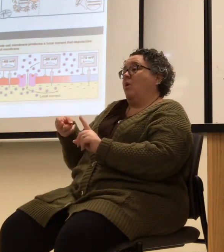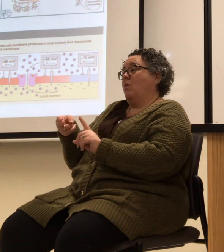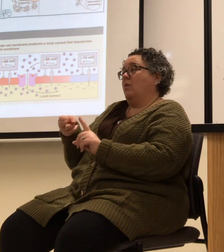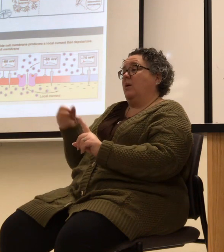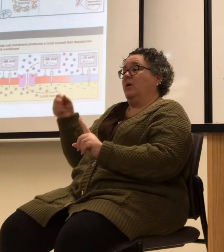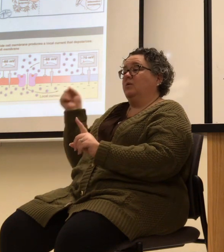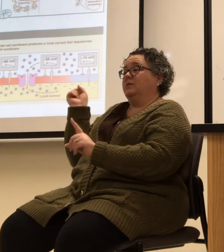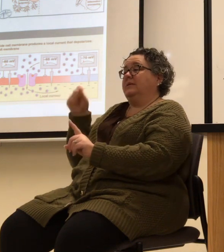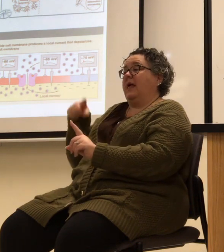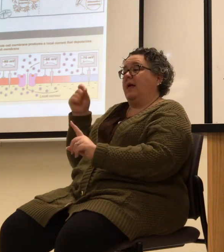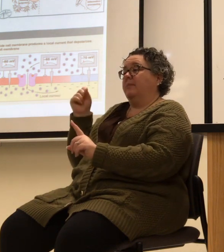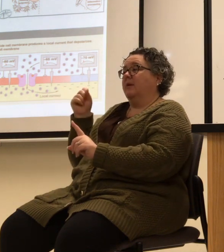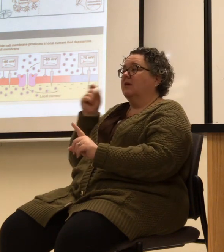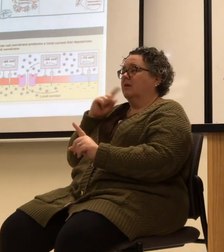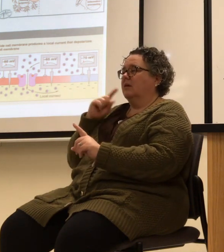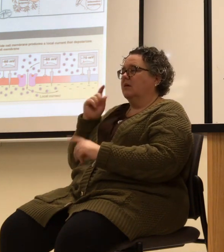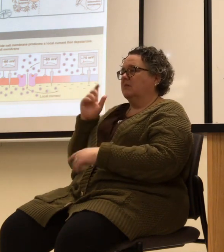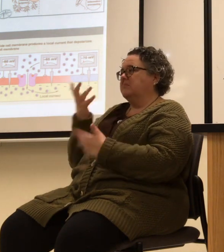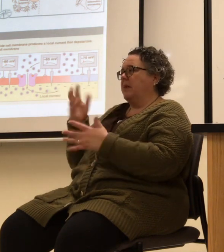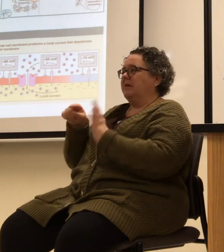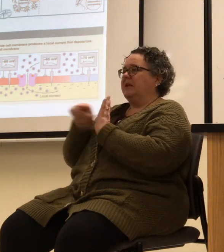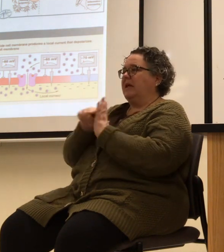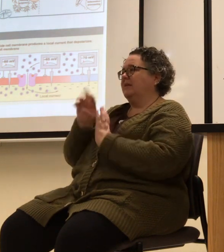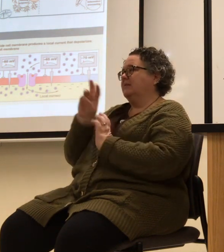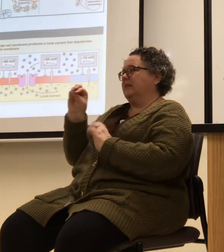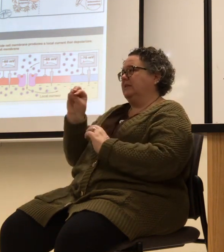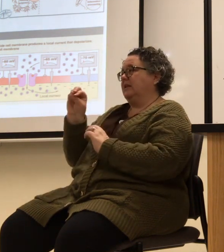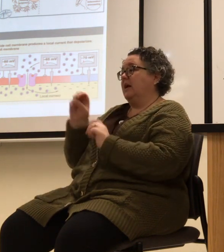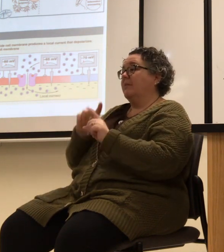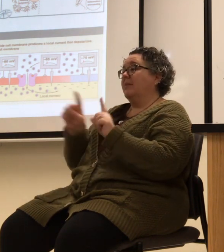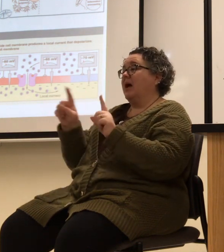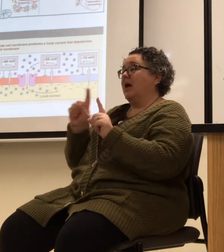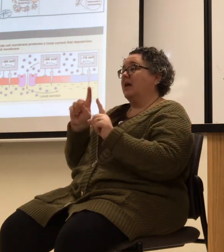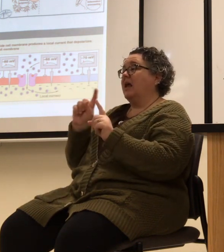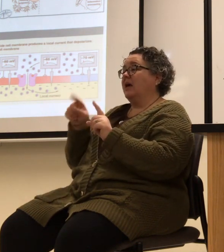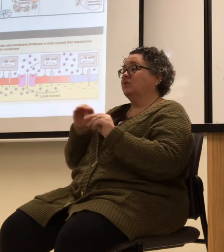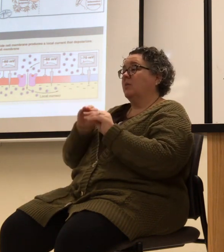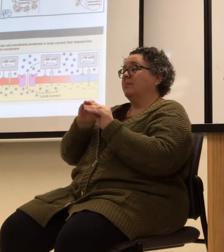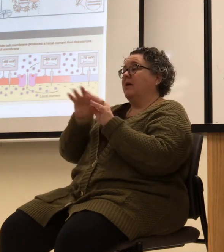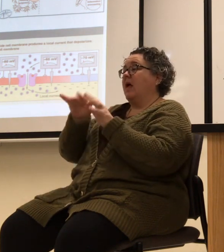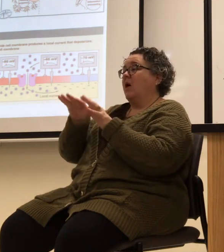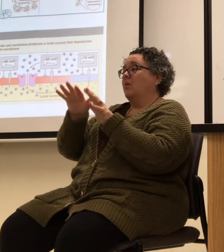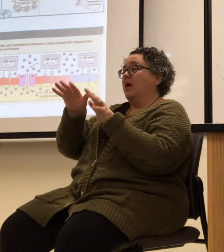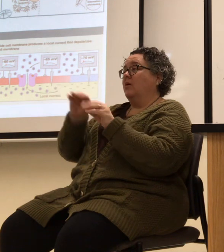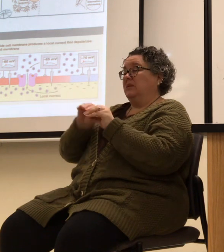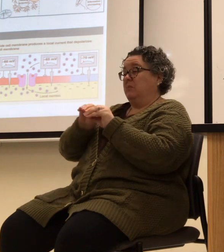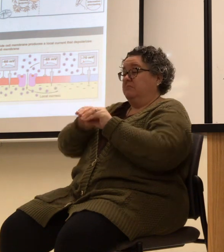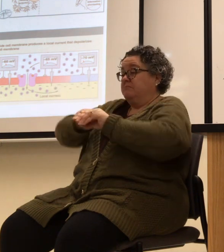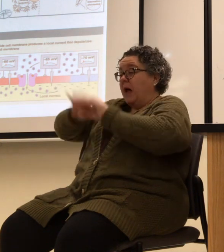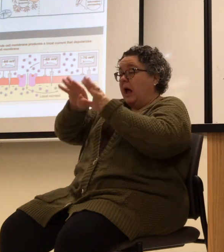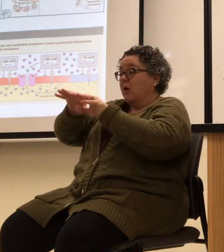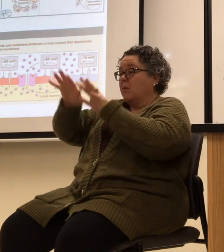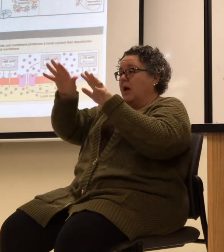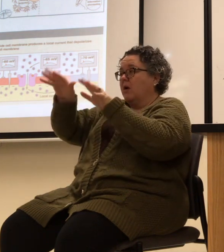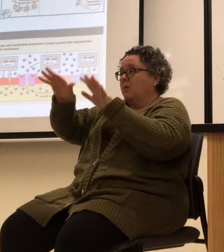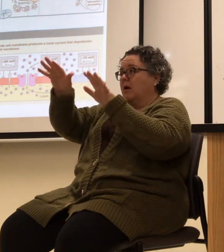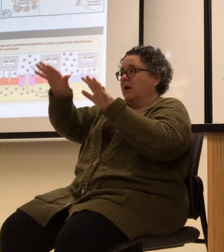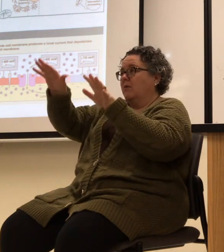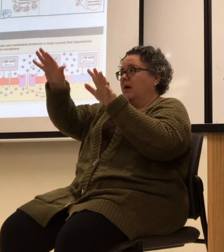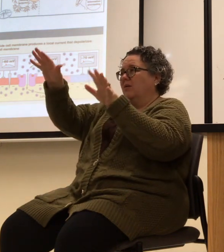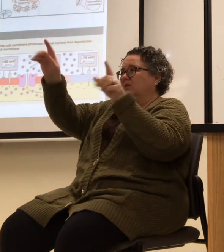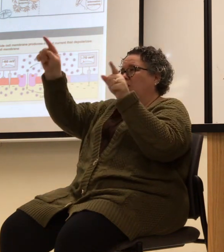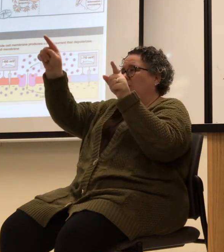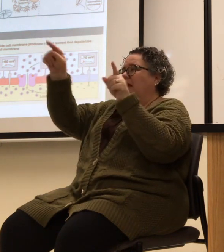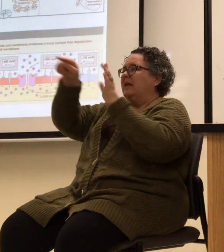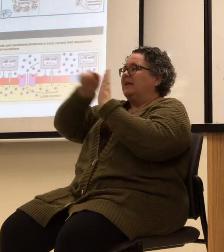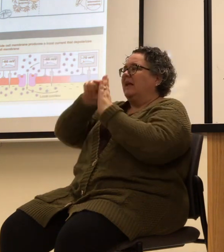zap it, maybe it's like negative 60. But as you get to the outermost ripple, maybe it's like negative 69, and